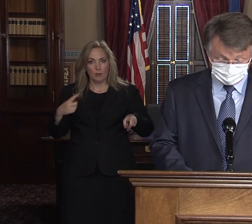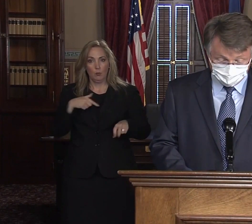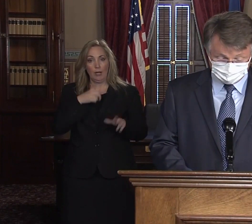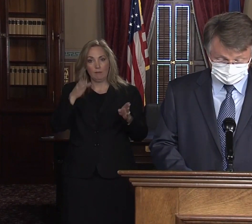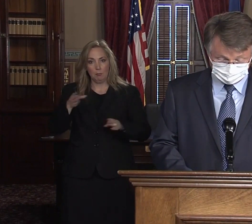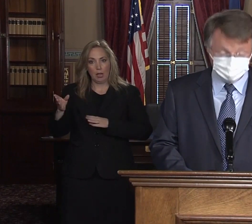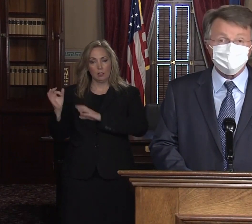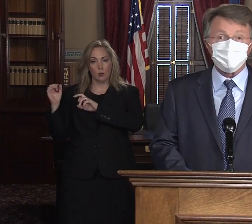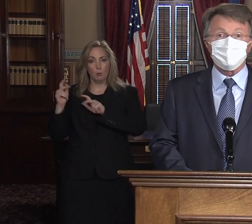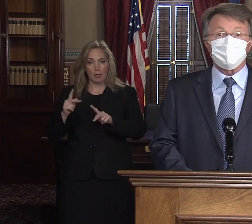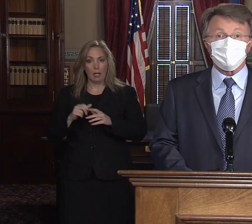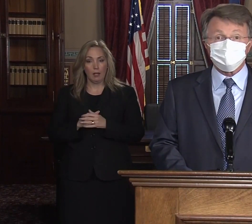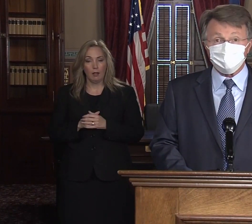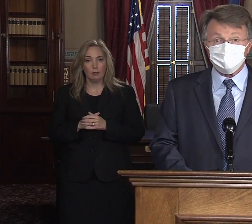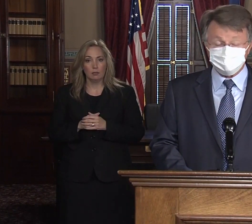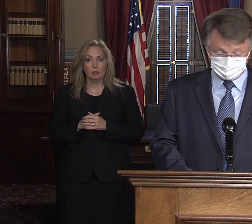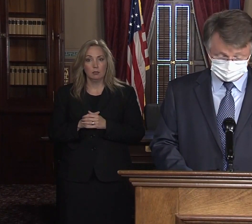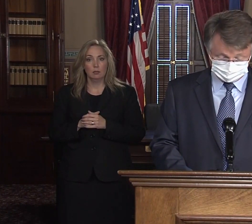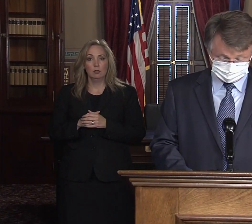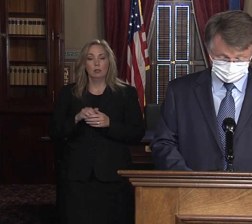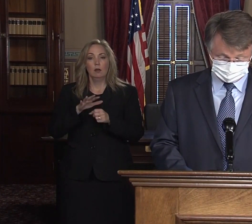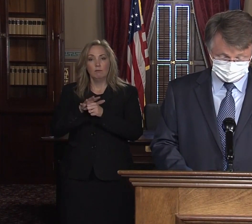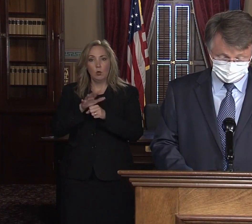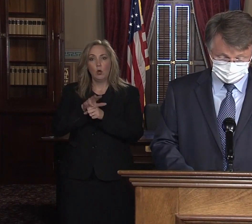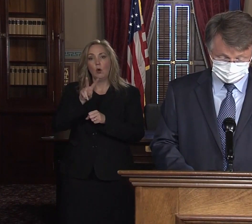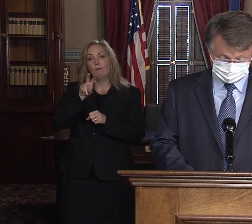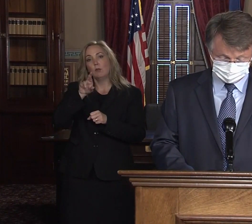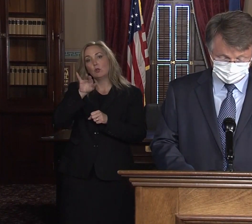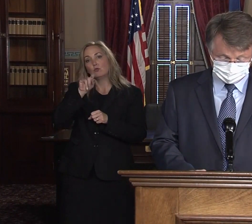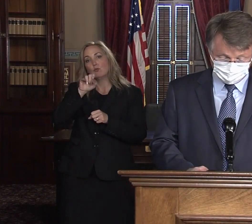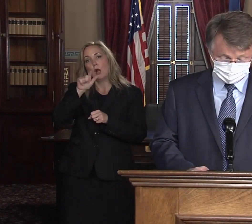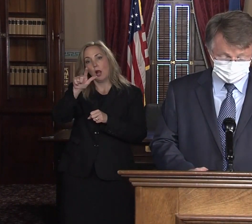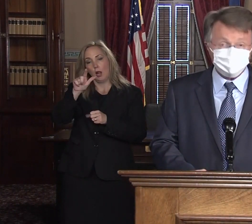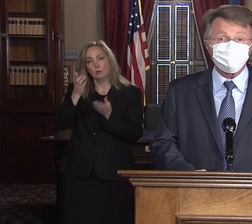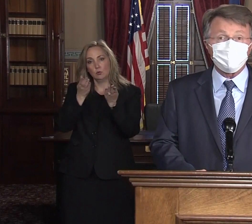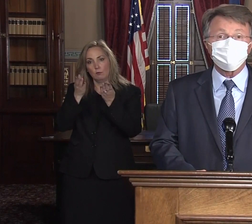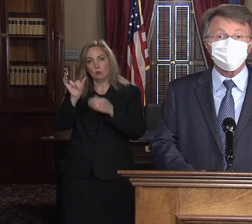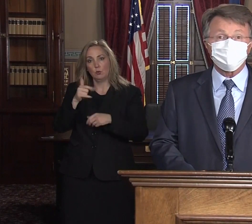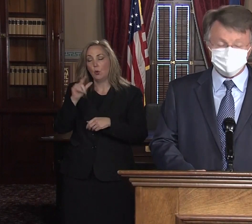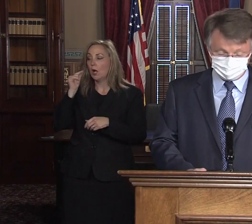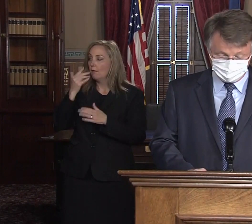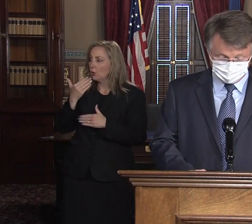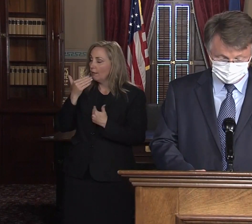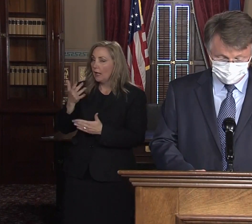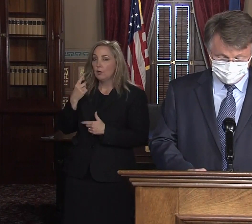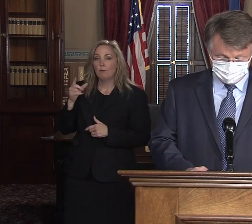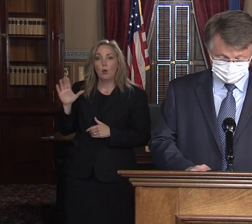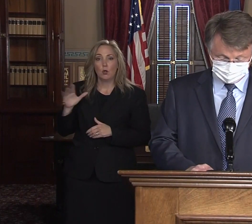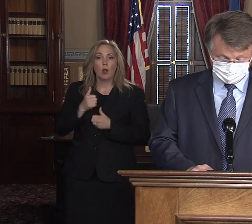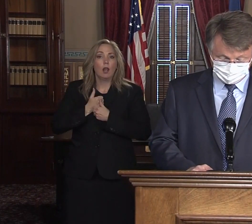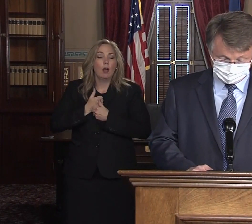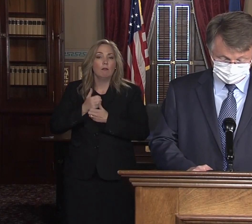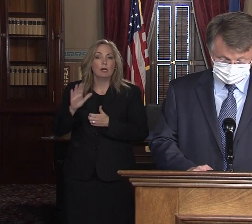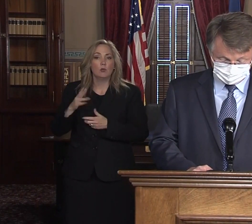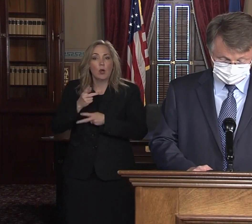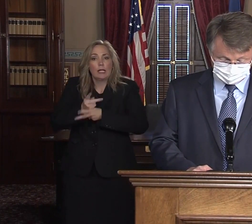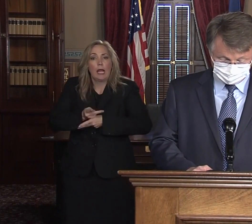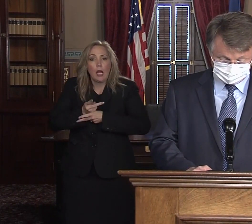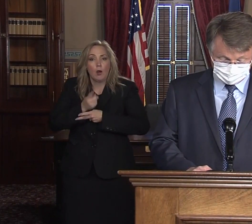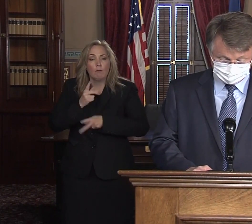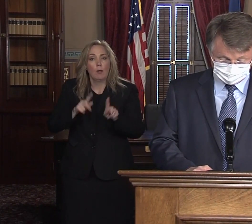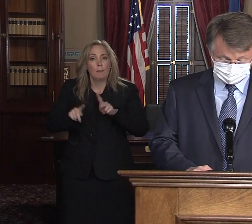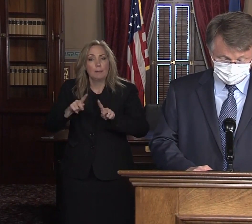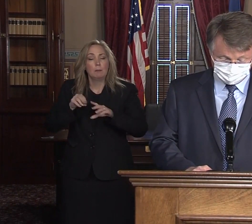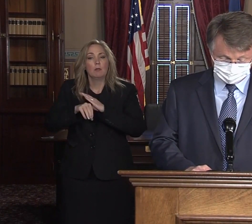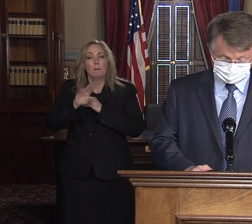returning back to a totally virtual service if we need to. Governor, I want to say thank you for your love and your care for the citizens